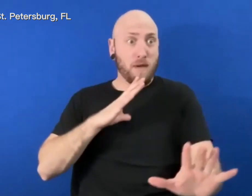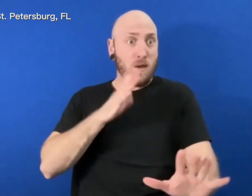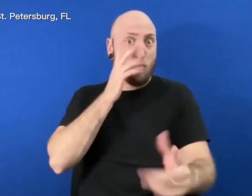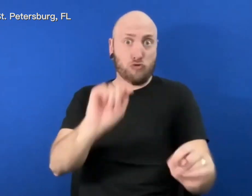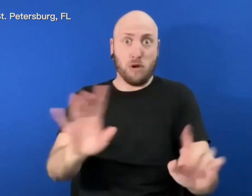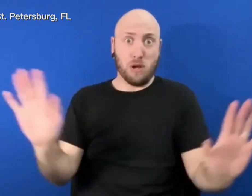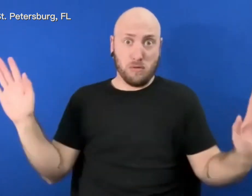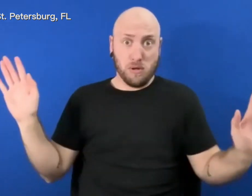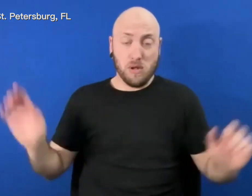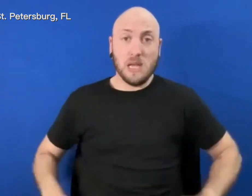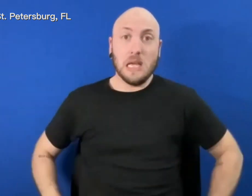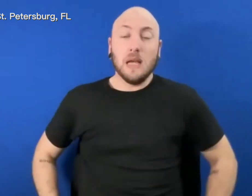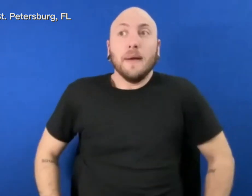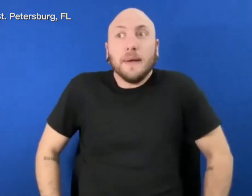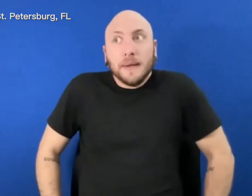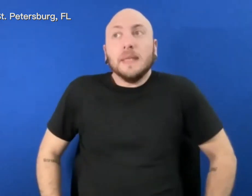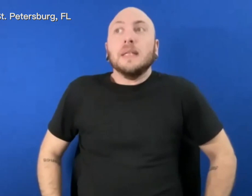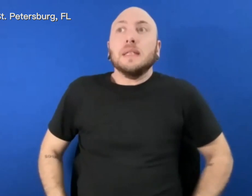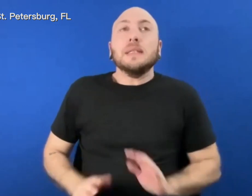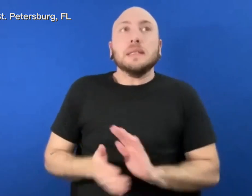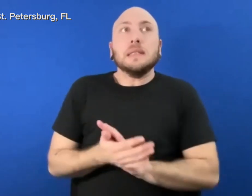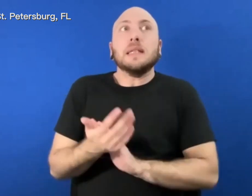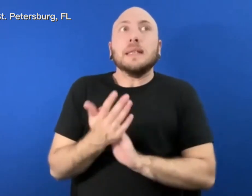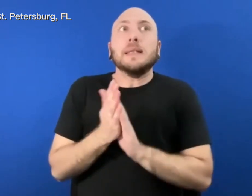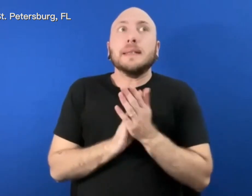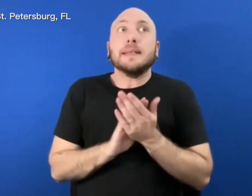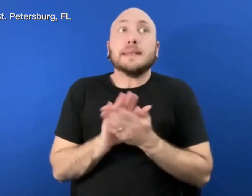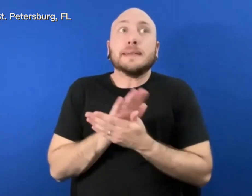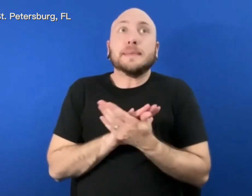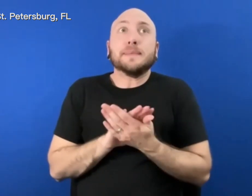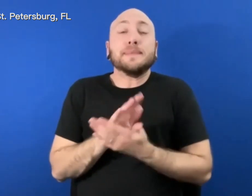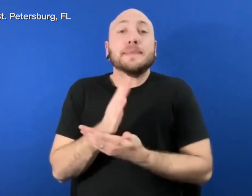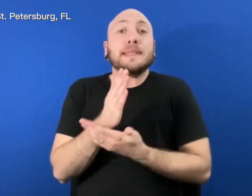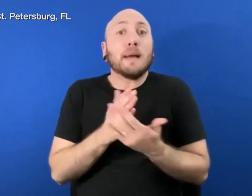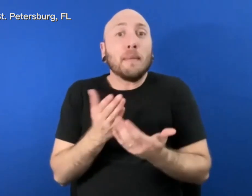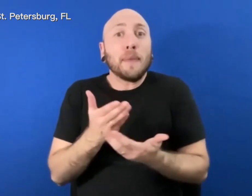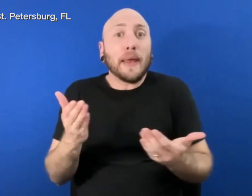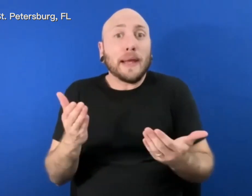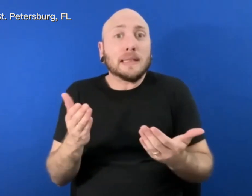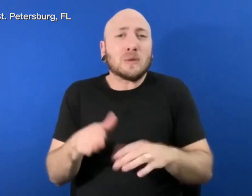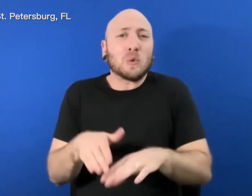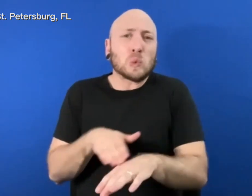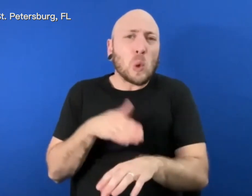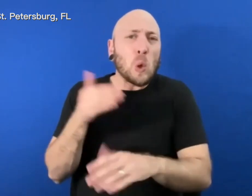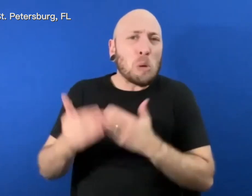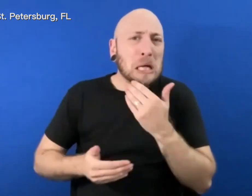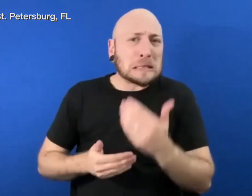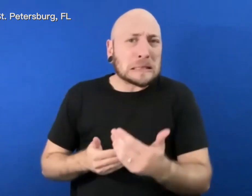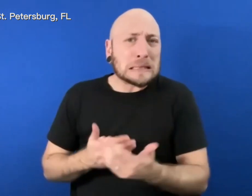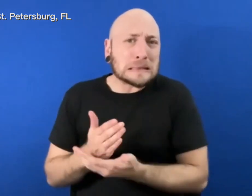some of the things took a long time to kind of like work in my life, and you know, like